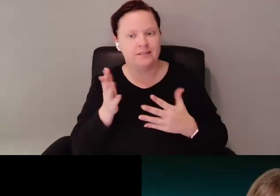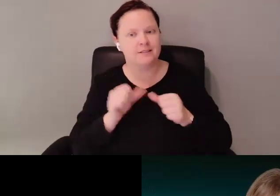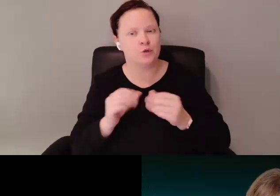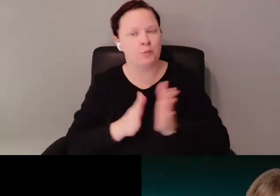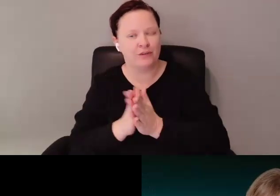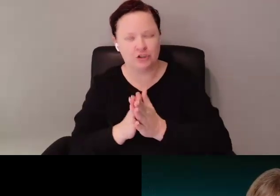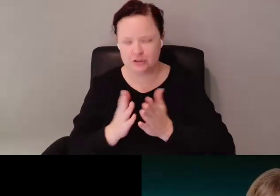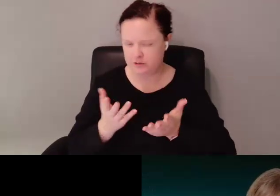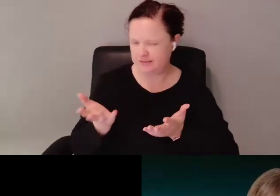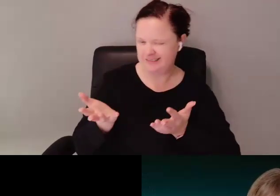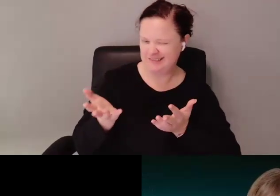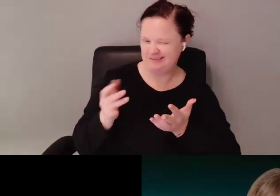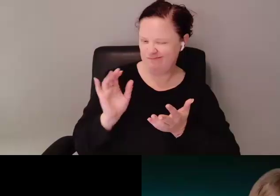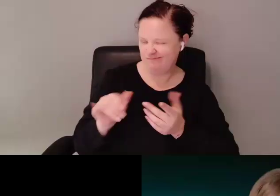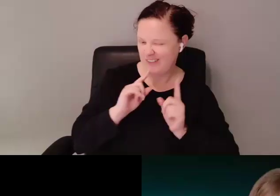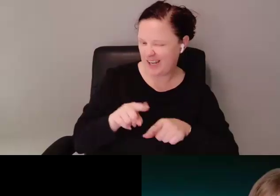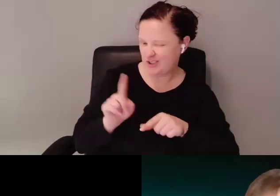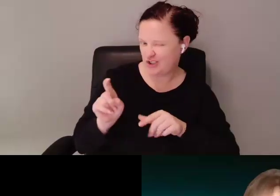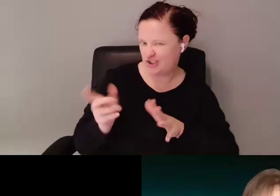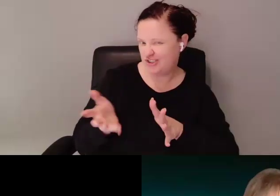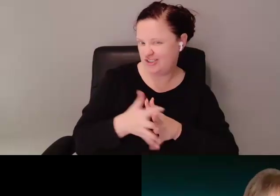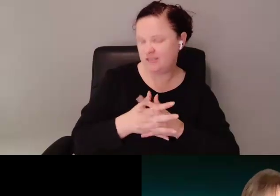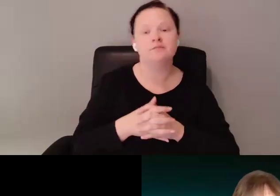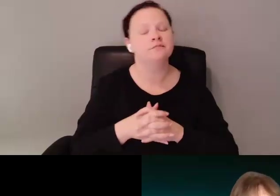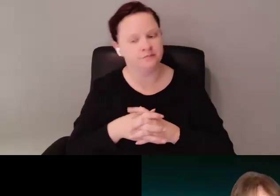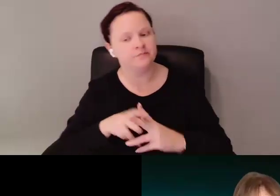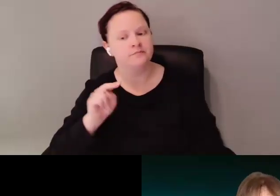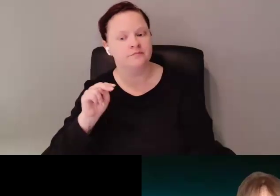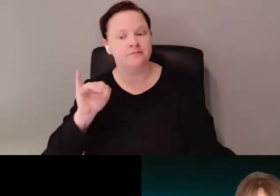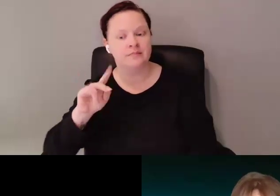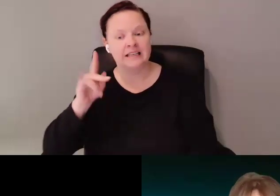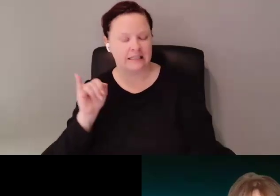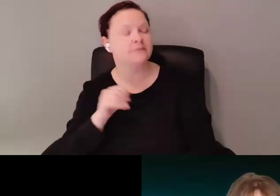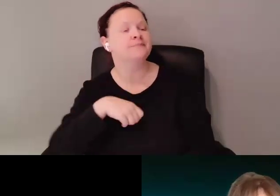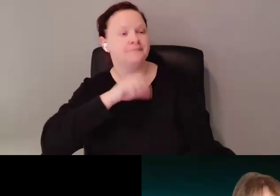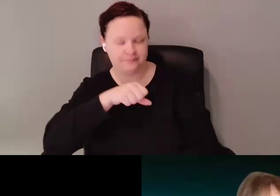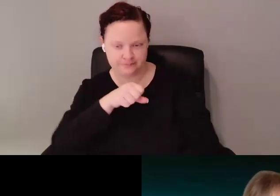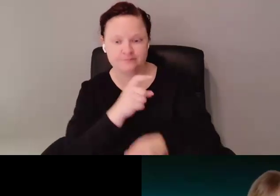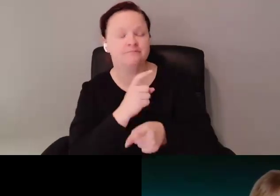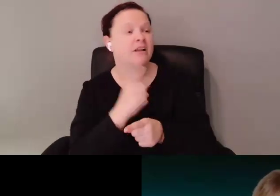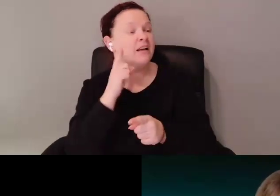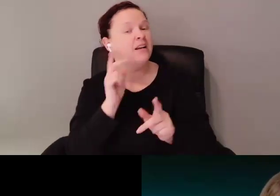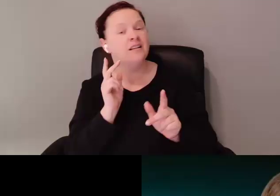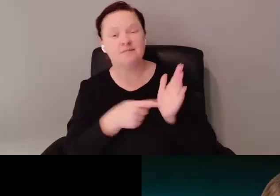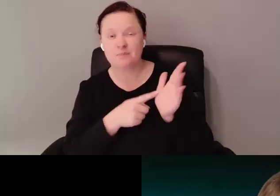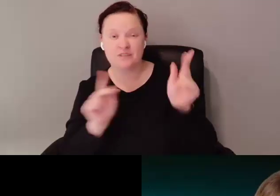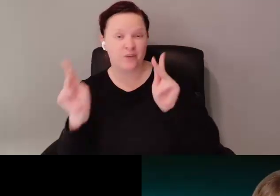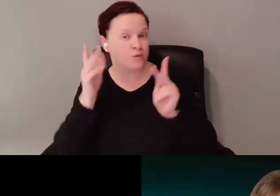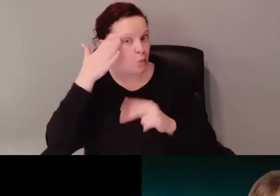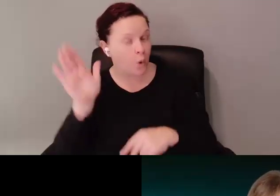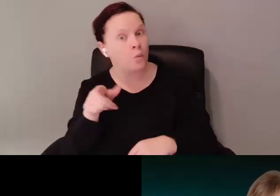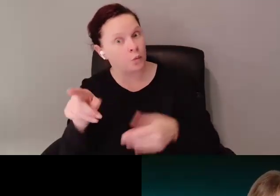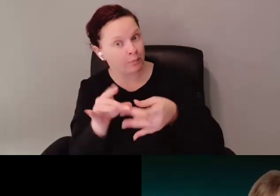anyway, did that answer it, Nikki? Yeah, no, absolutely. Okay. I think folks sometimes don't know. And that thing you said